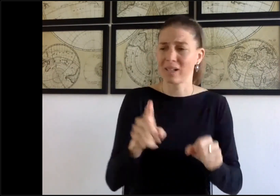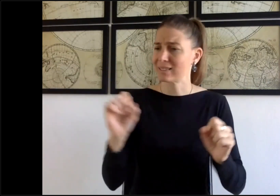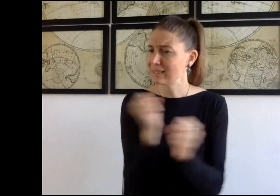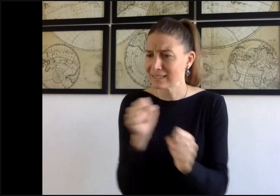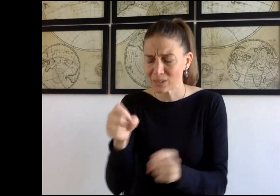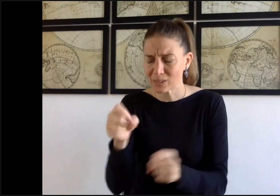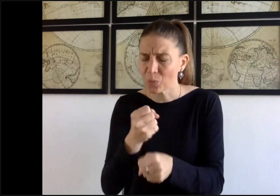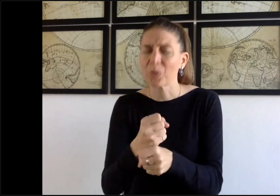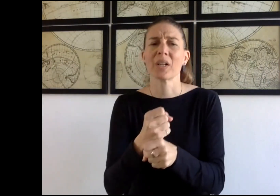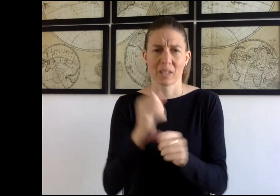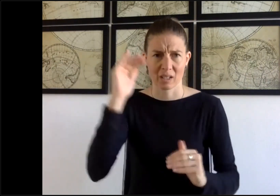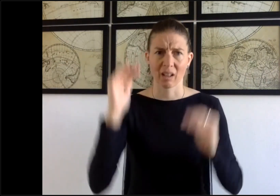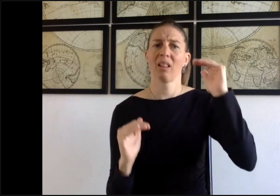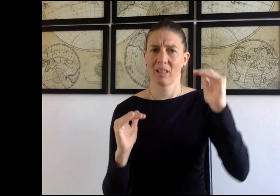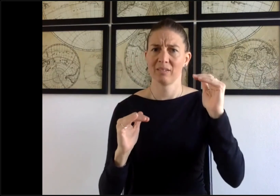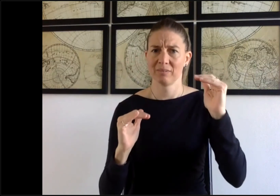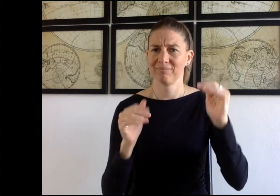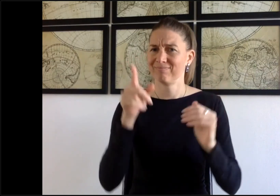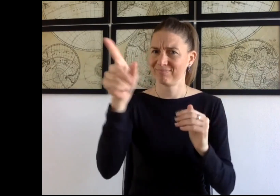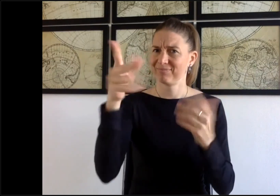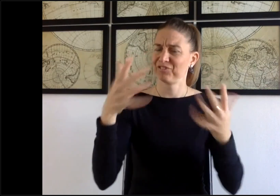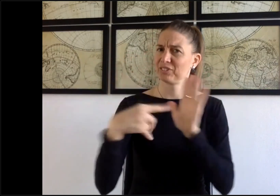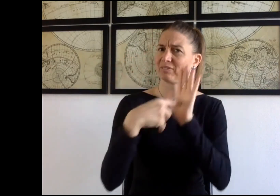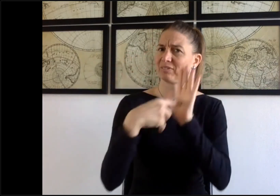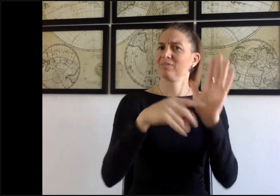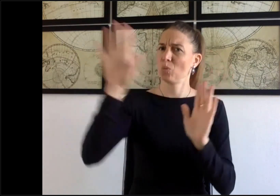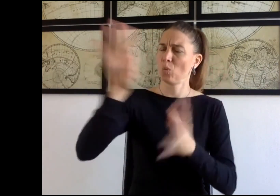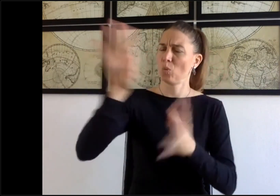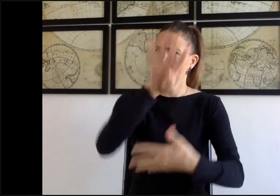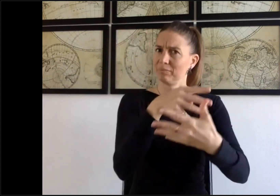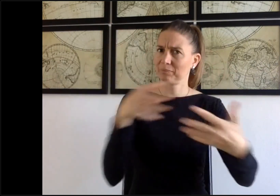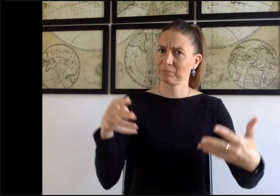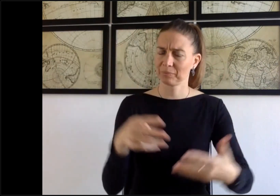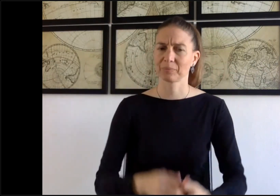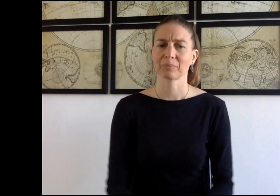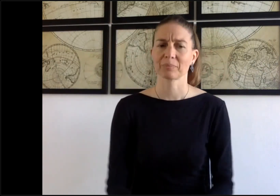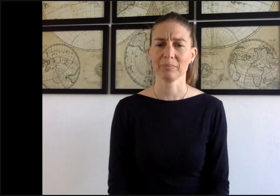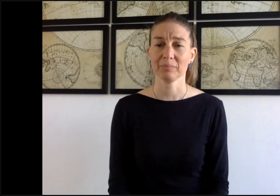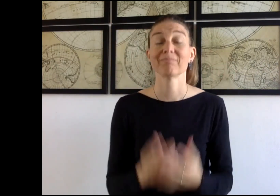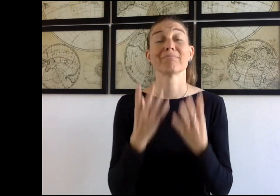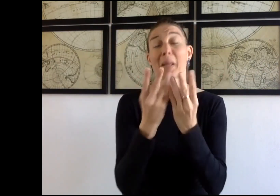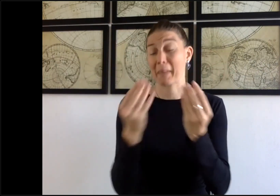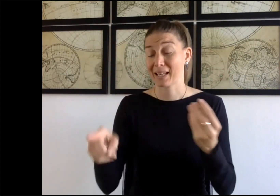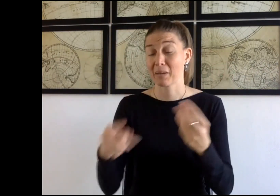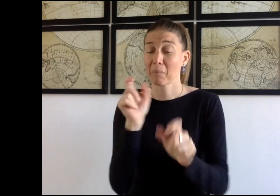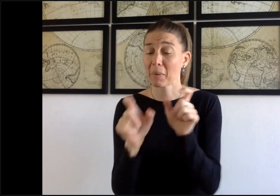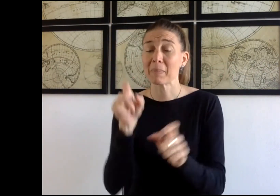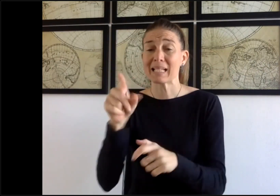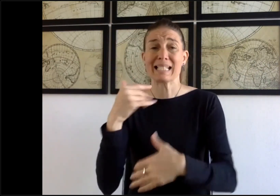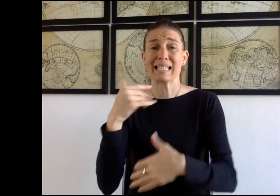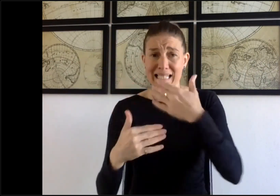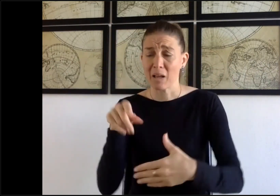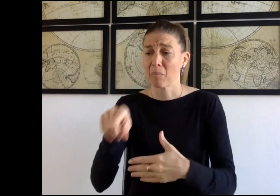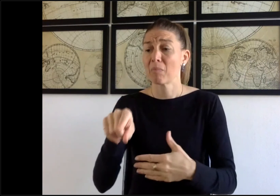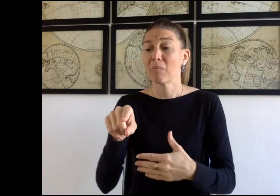I think people with disabilities often have very poor labor market outcomes, and it's clear that we need to do something about this. We need